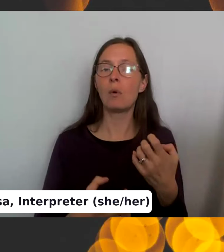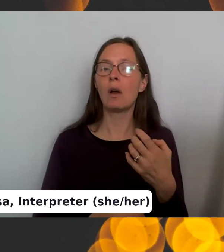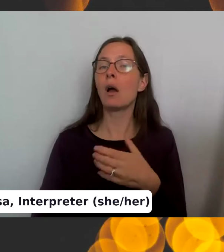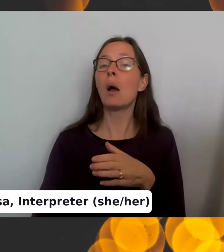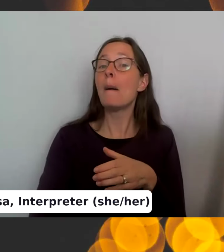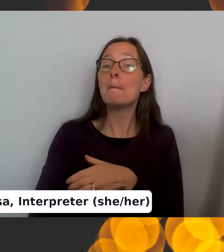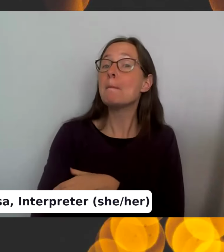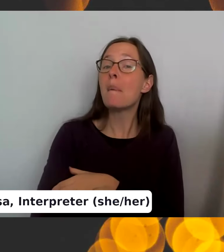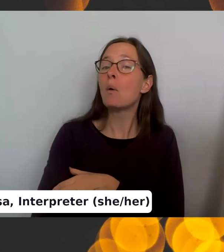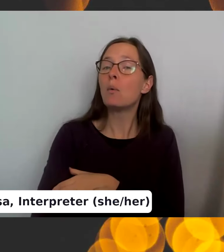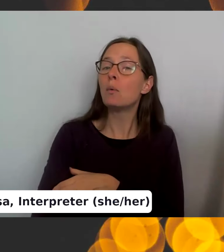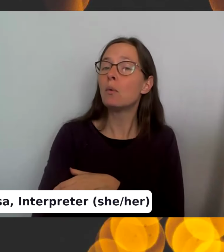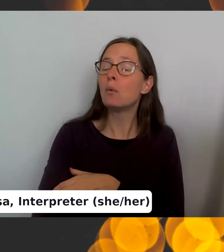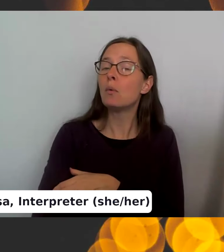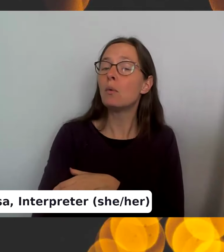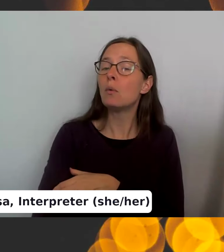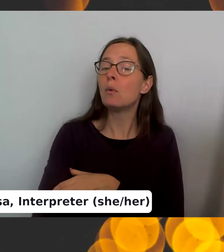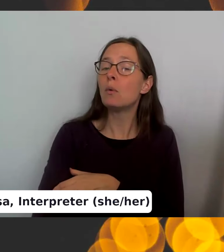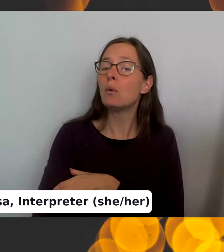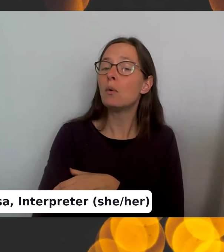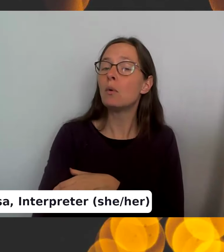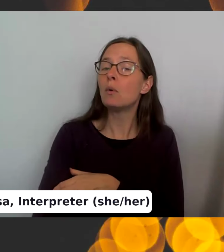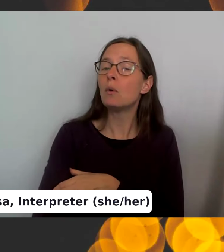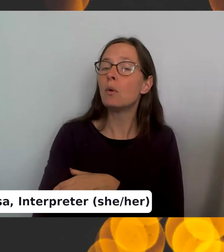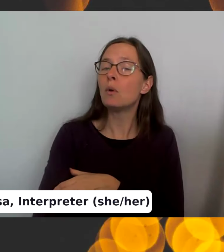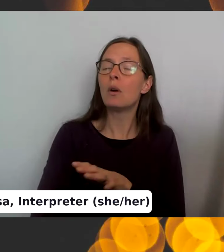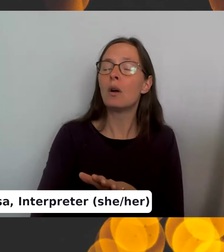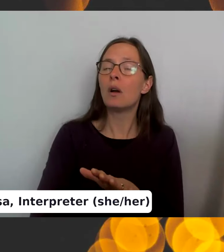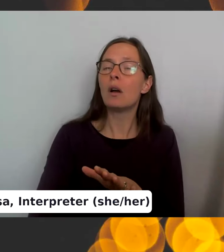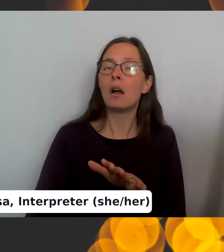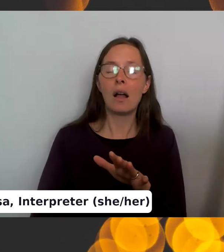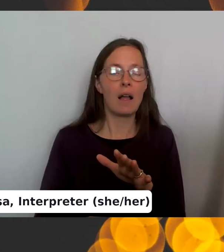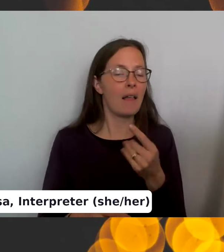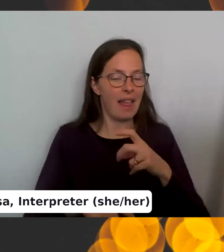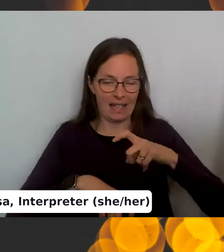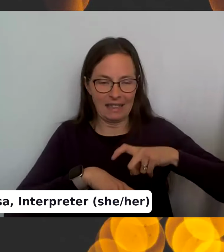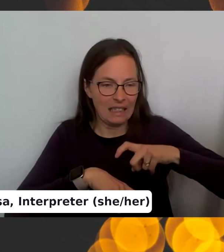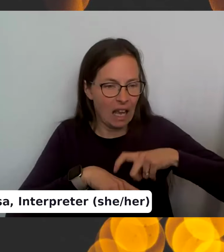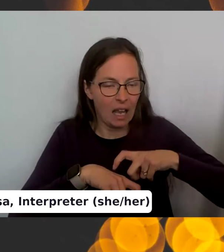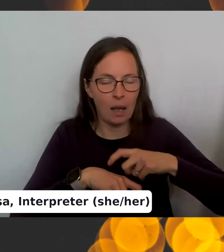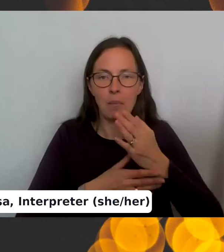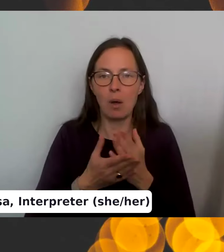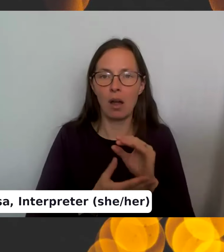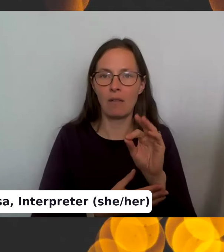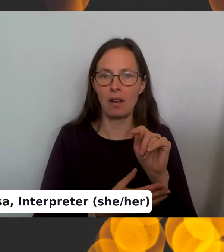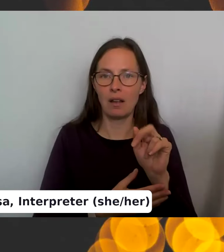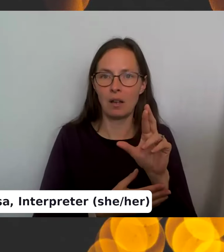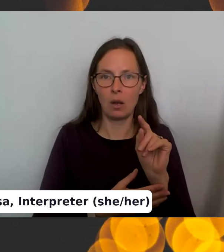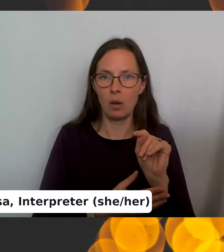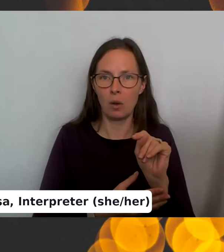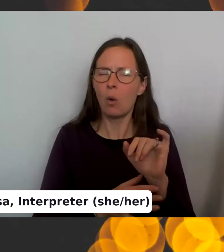from this synchronicity element of tarot, which is very interesting. Of, oh my gosh, I can't